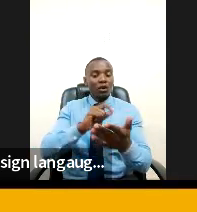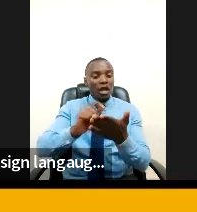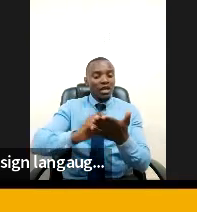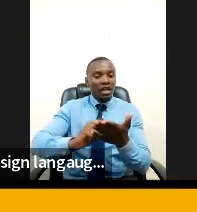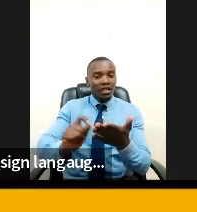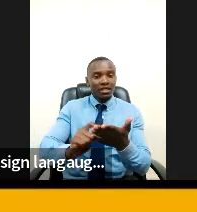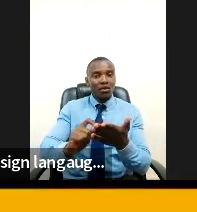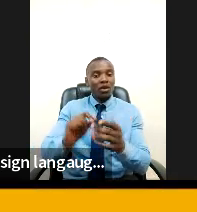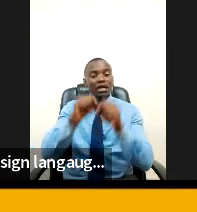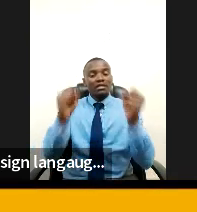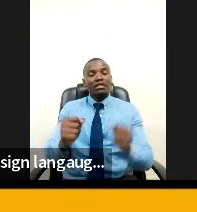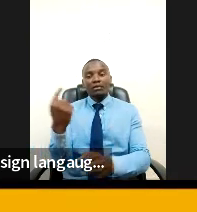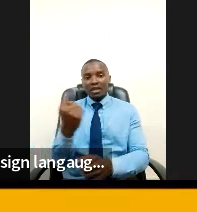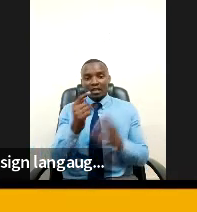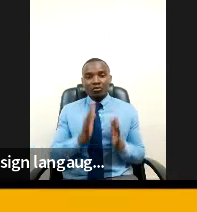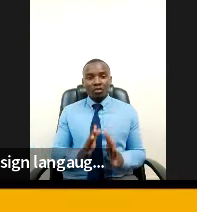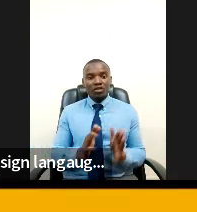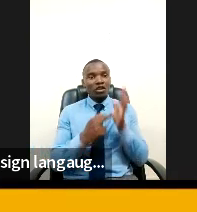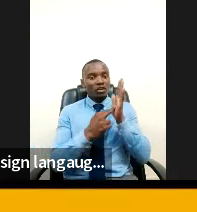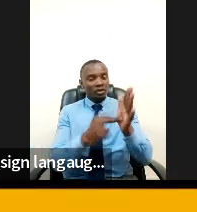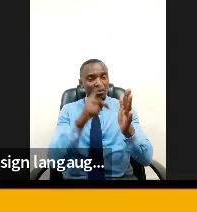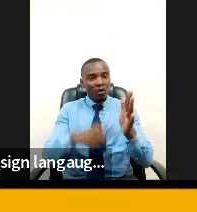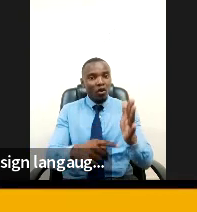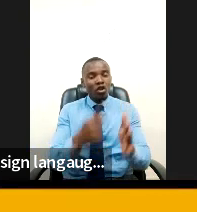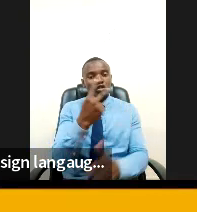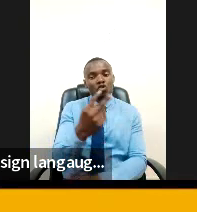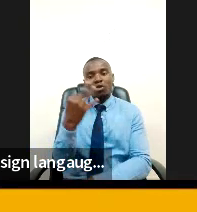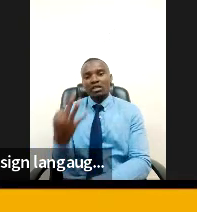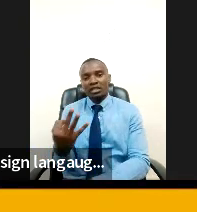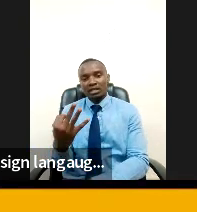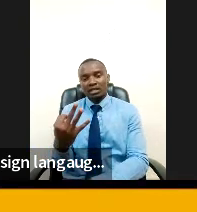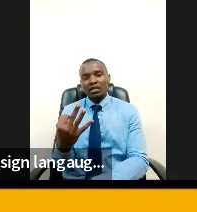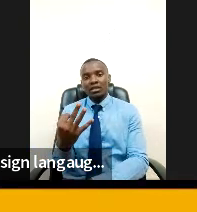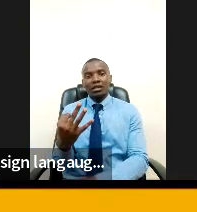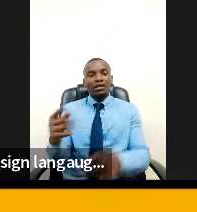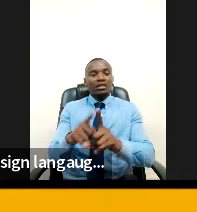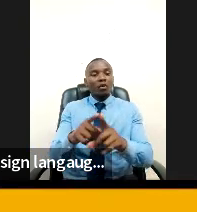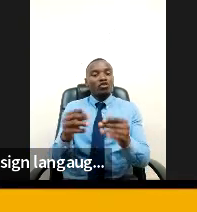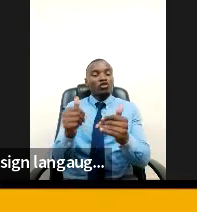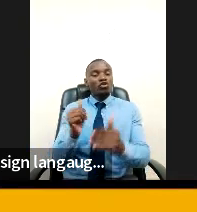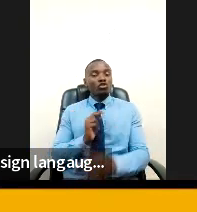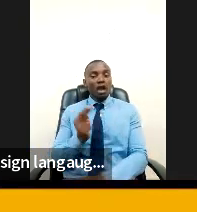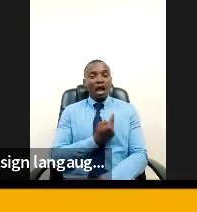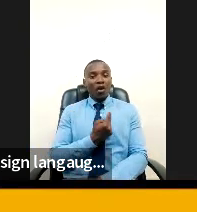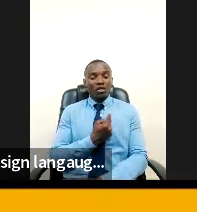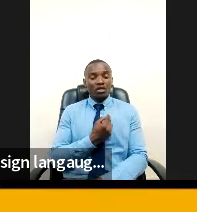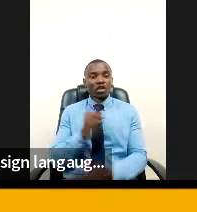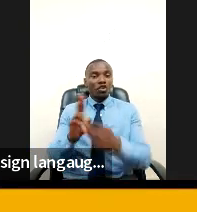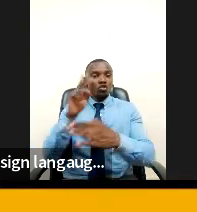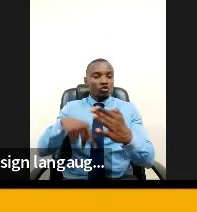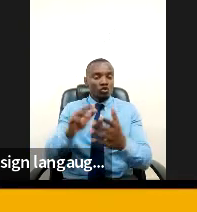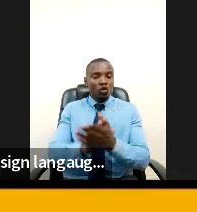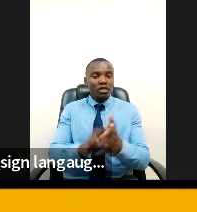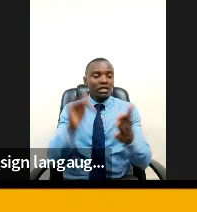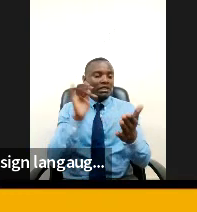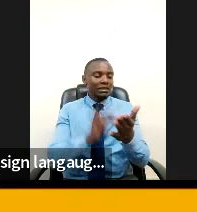character is represented by a 3x2 matrix of raised dots, our solution uses haptic feedback to read touchscreens for blind